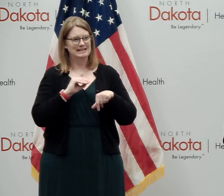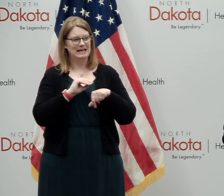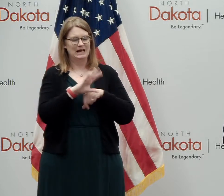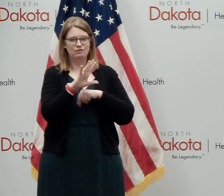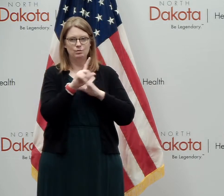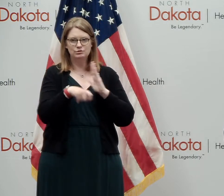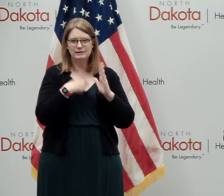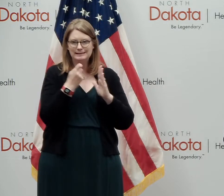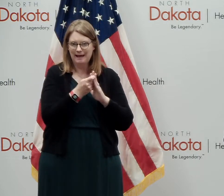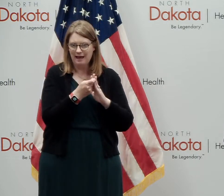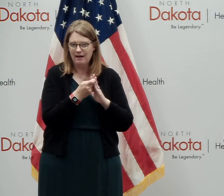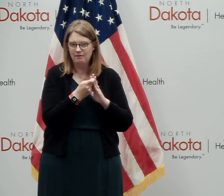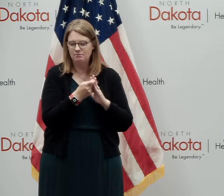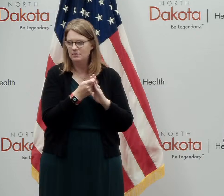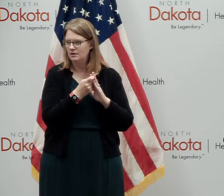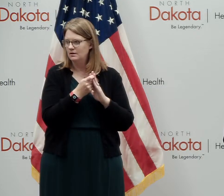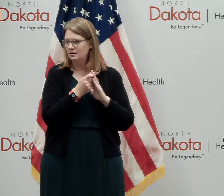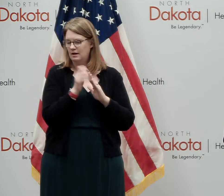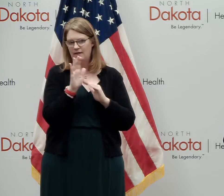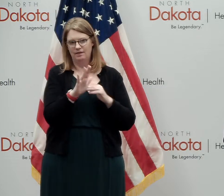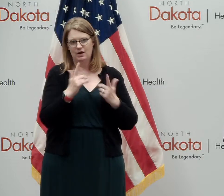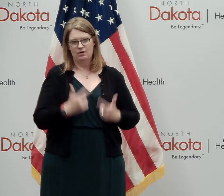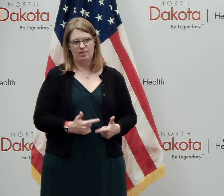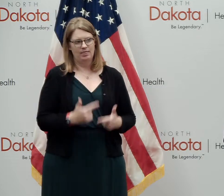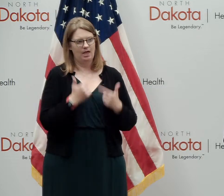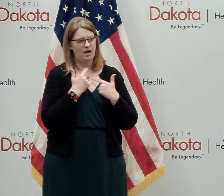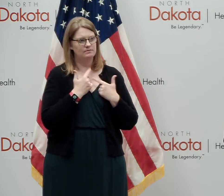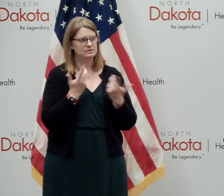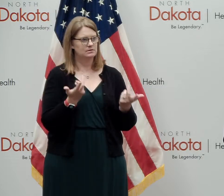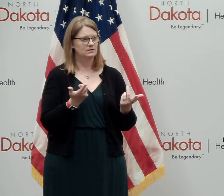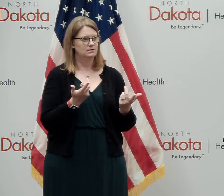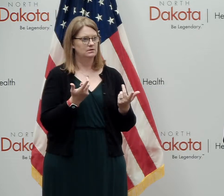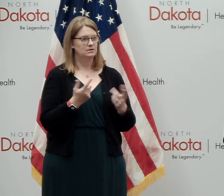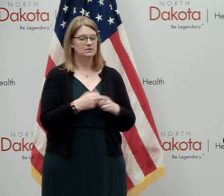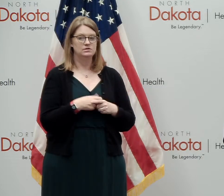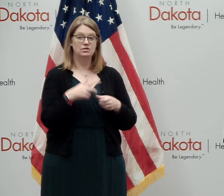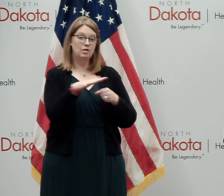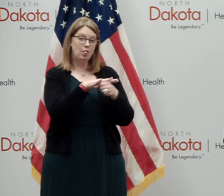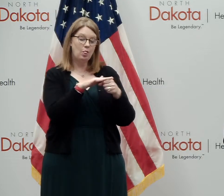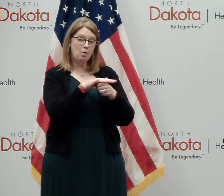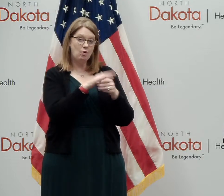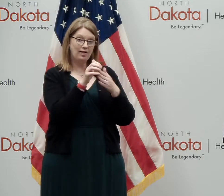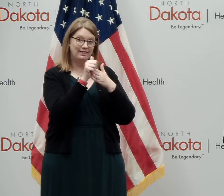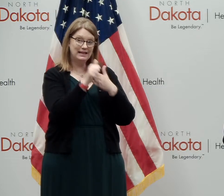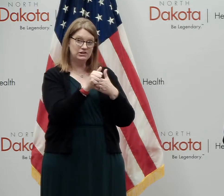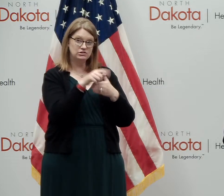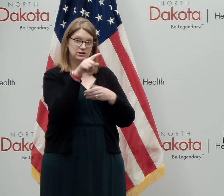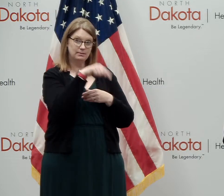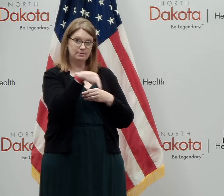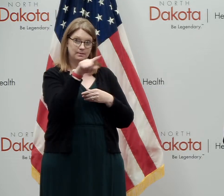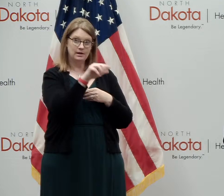the history of these young people's lives. But I would say to the local leadership up there,